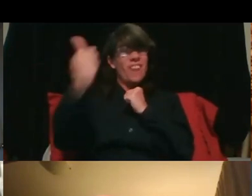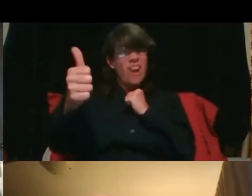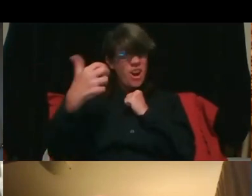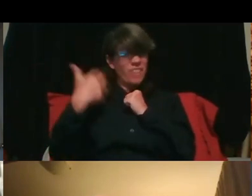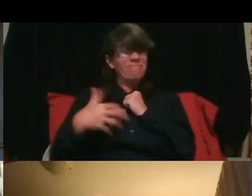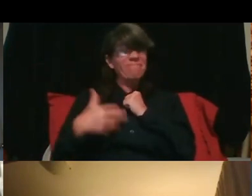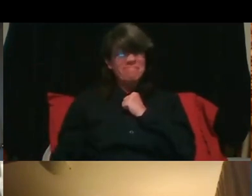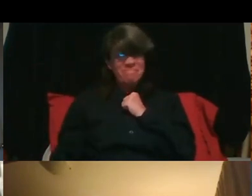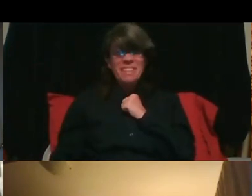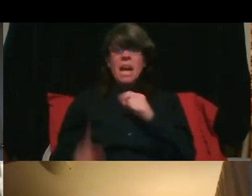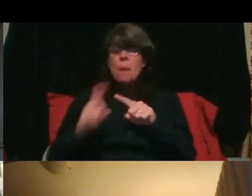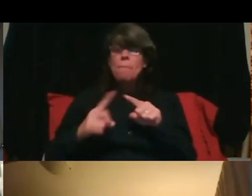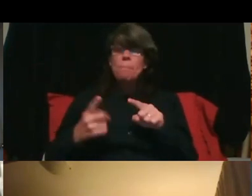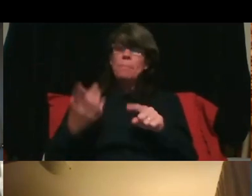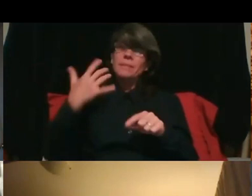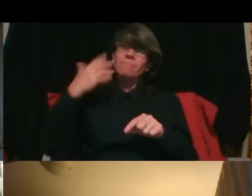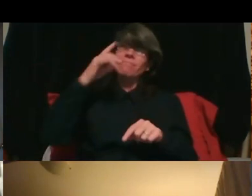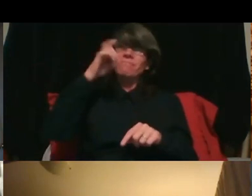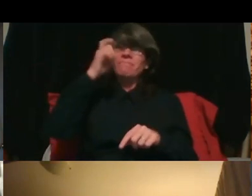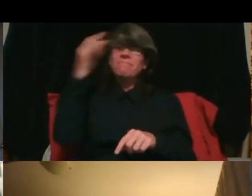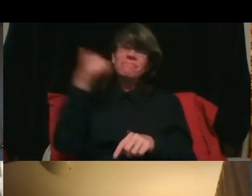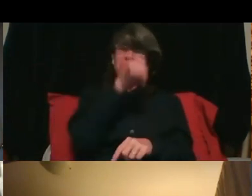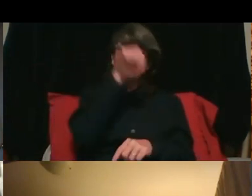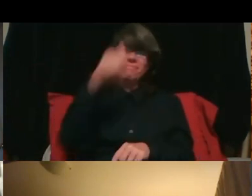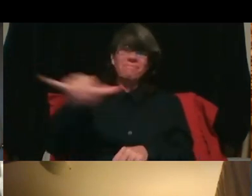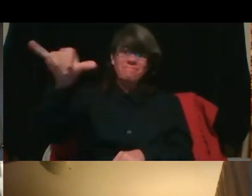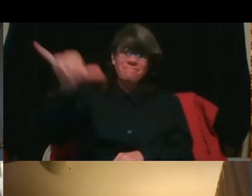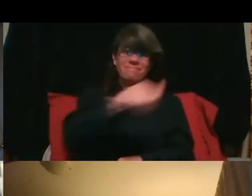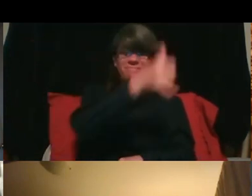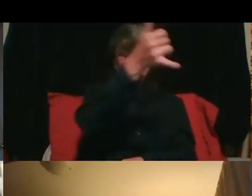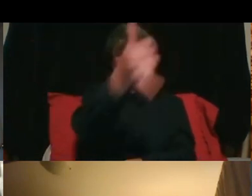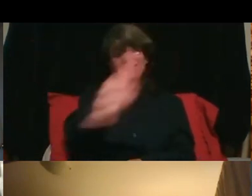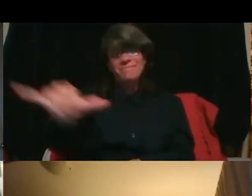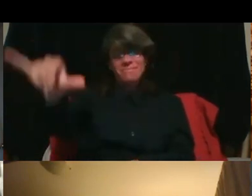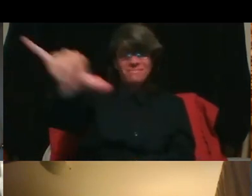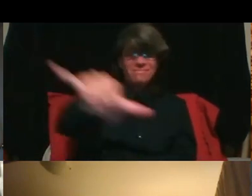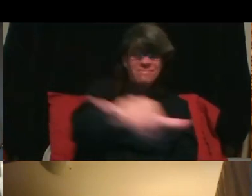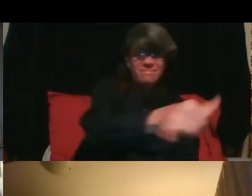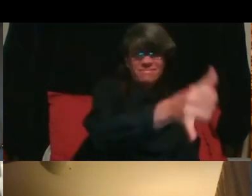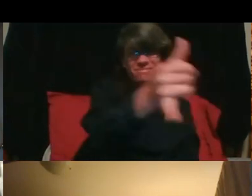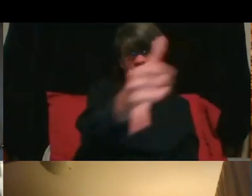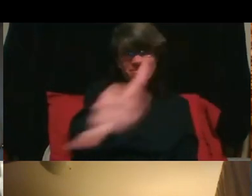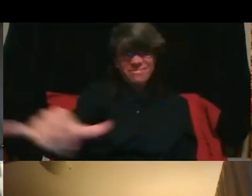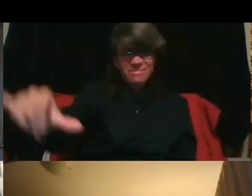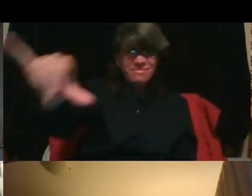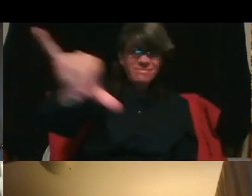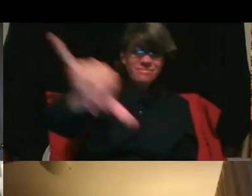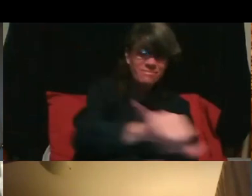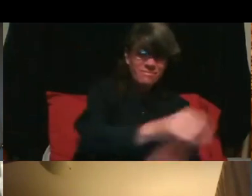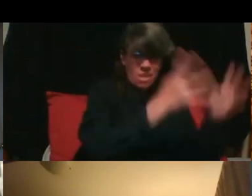But as the eagle flies, as the crow flies, as the whisper when the wind moves,